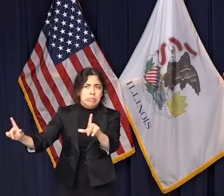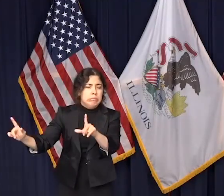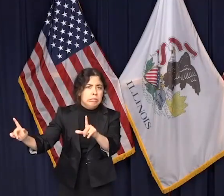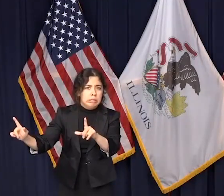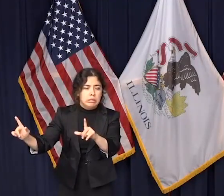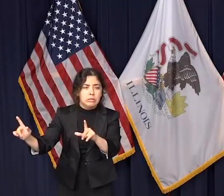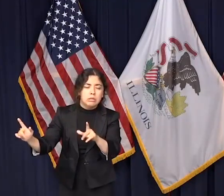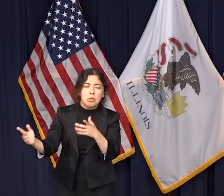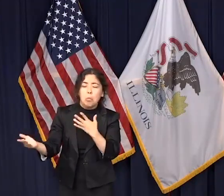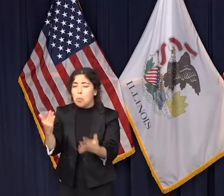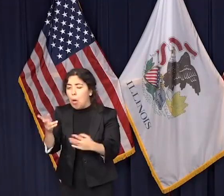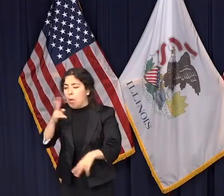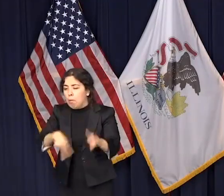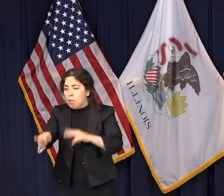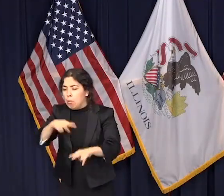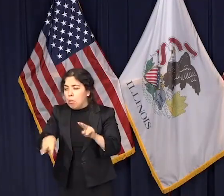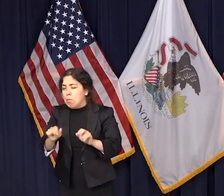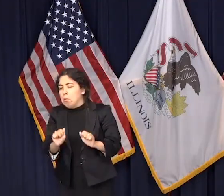but